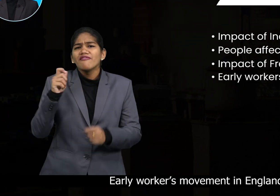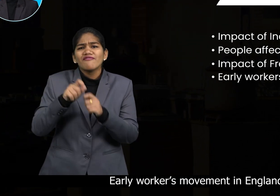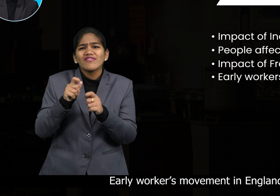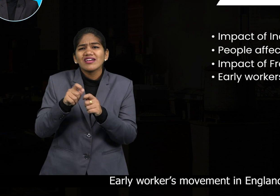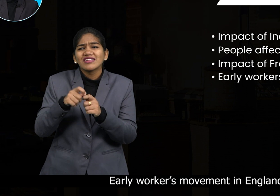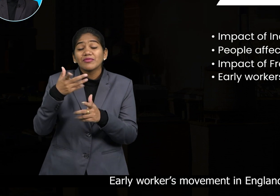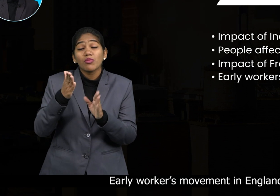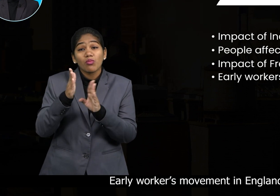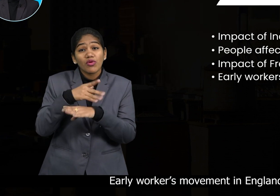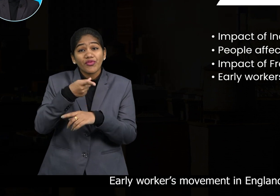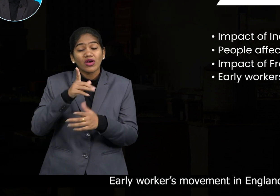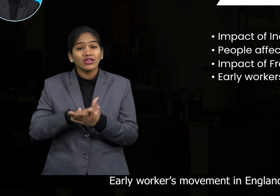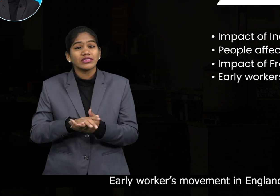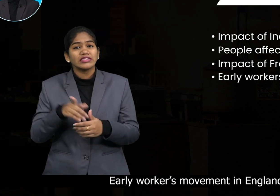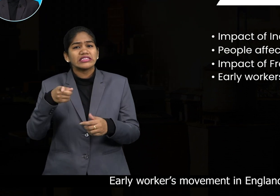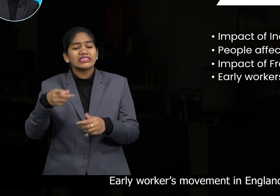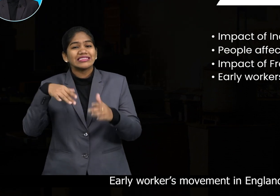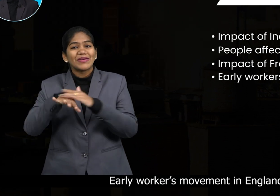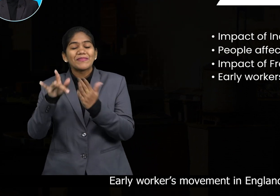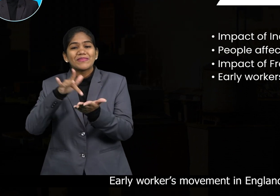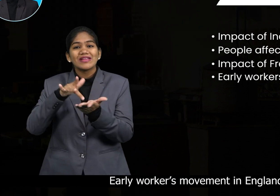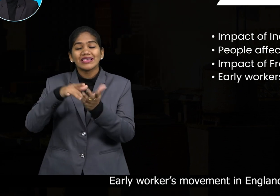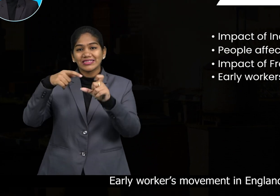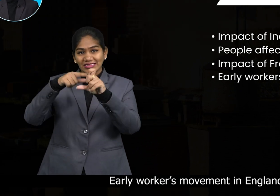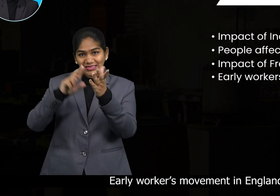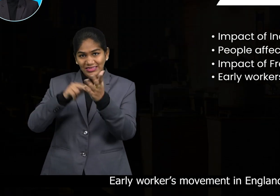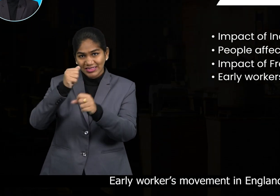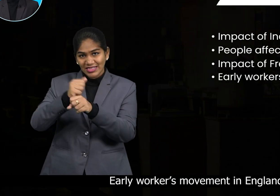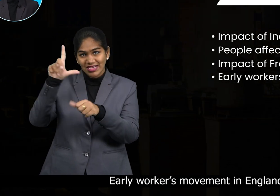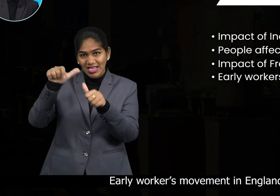early workers' movement in England,